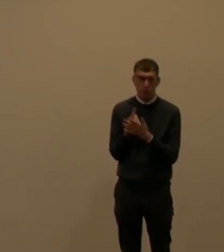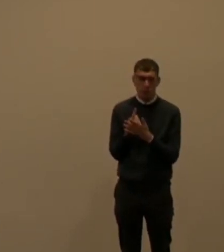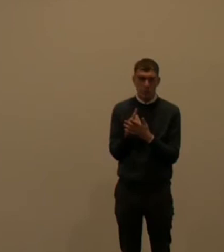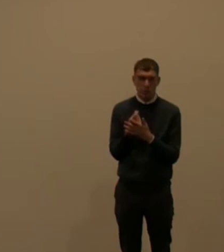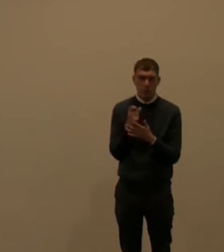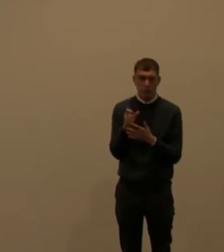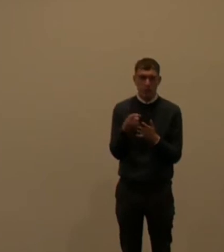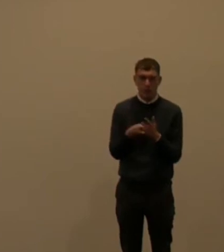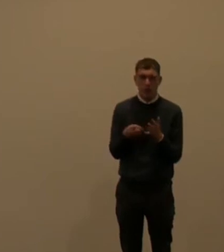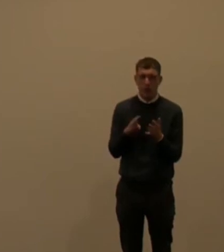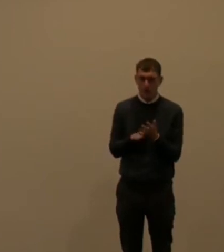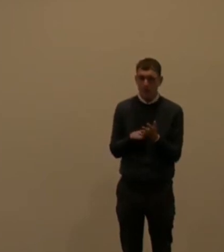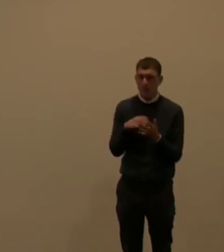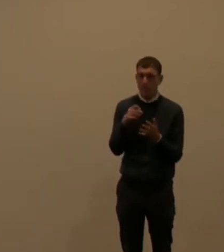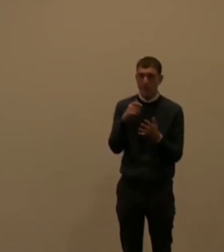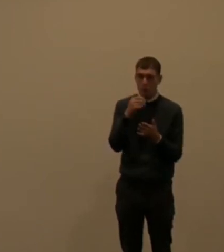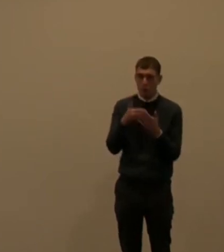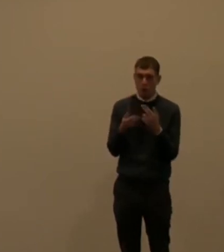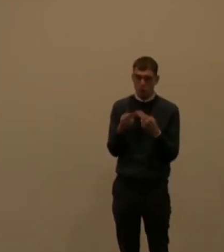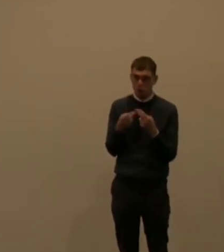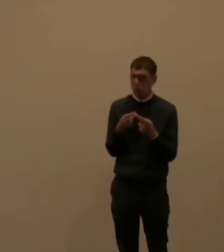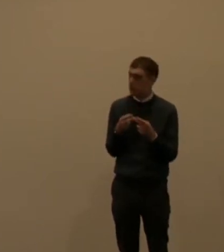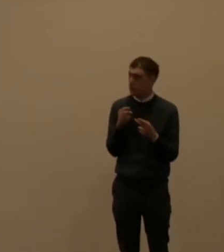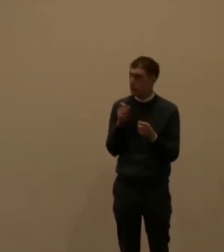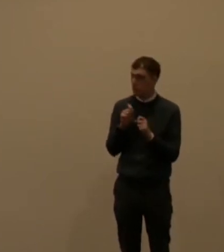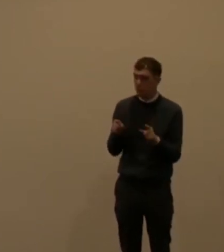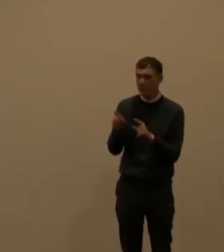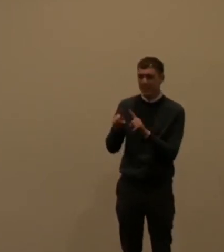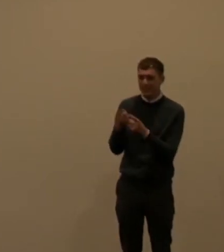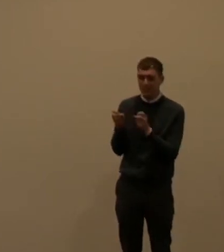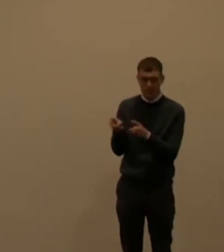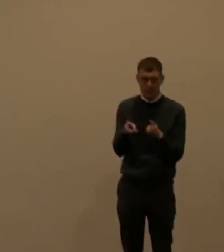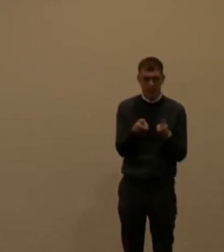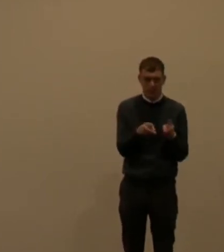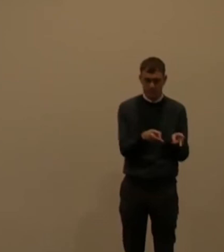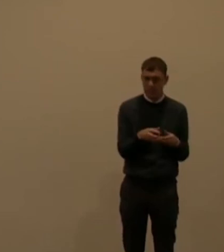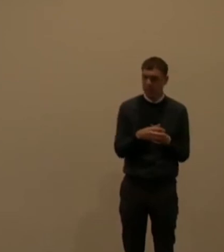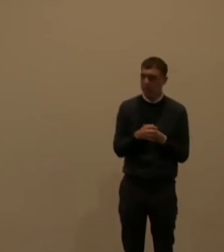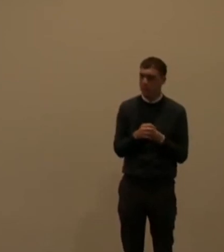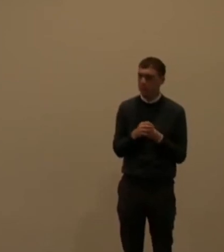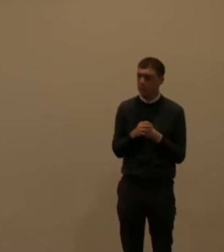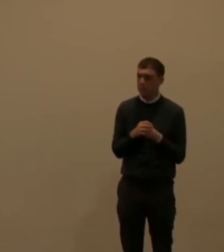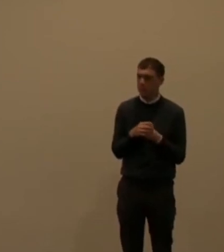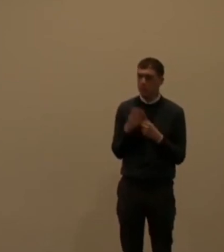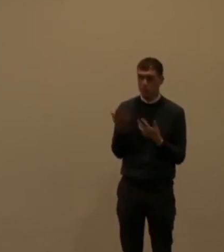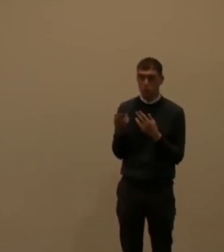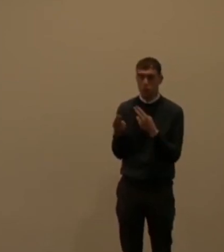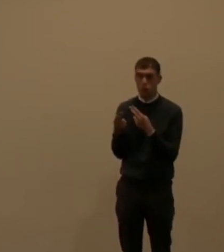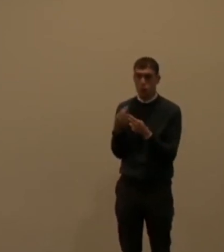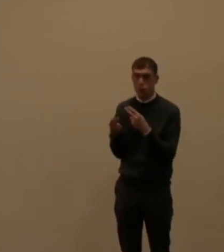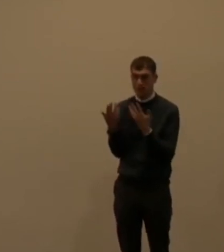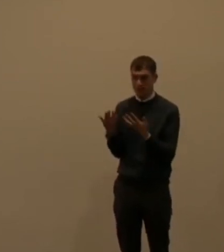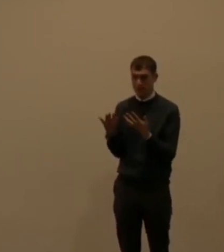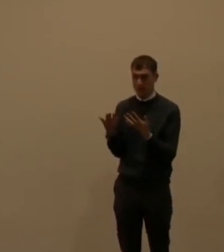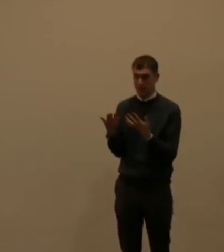inspiration. Use it as an inspiration of how you can use CRM in different departments. And that newsletter is actually continuing